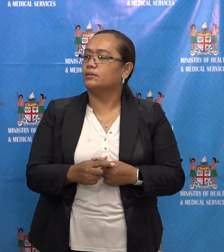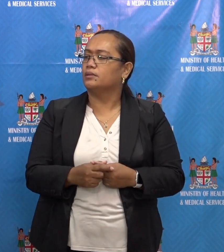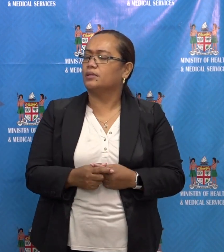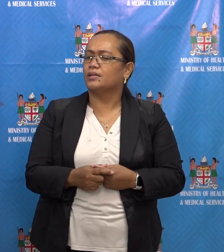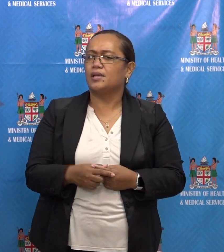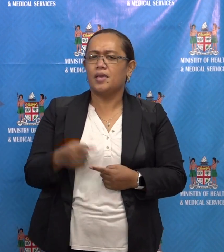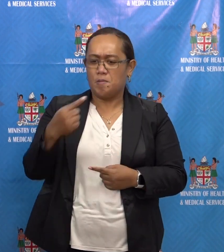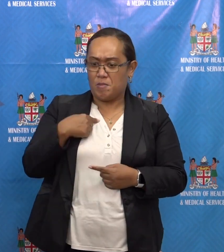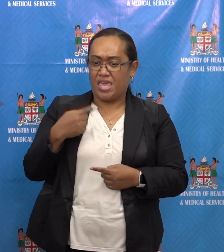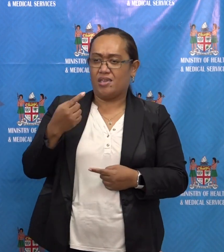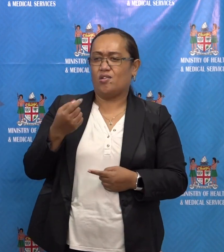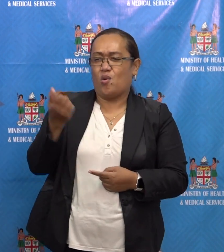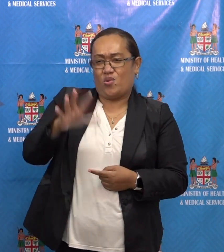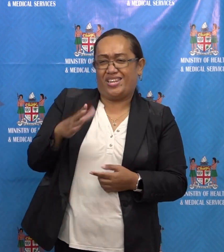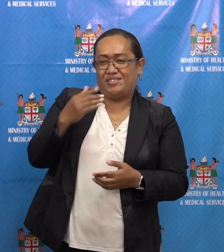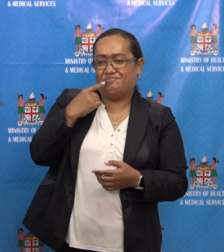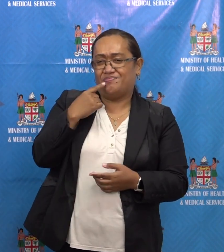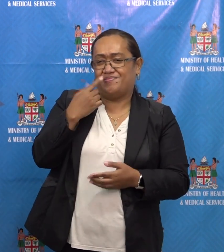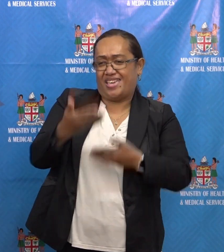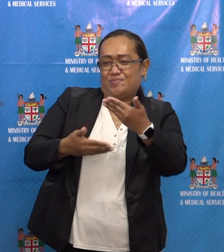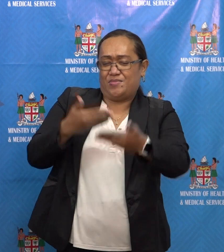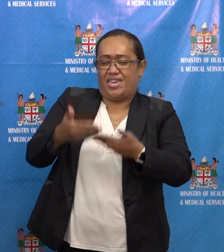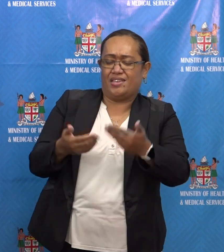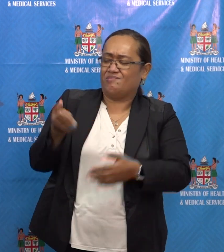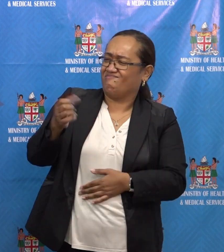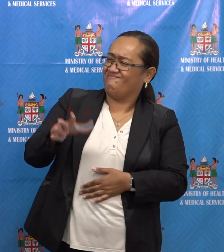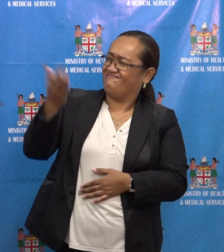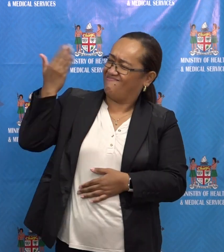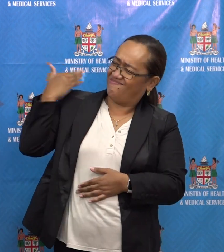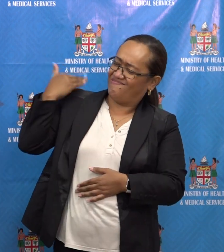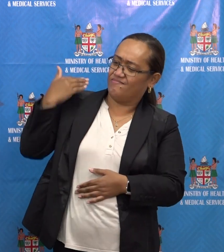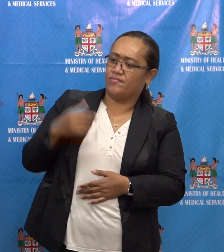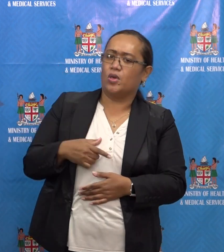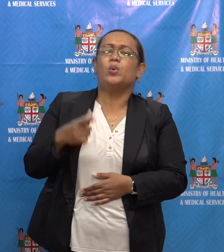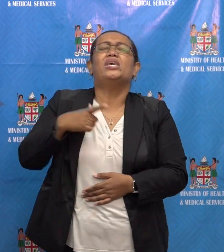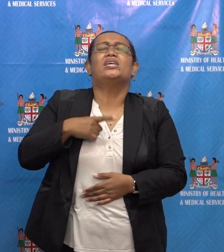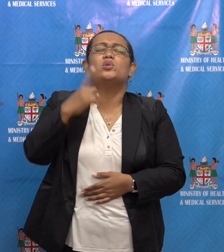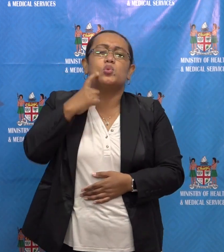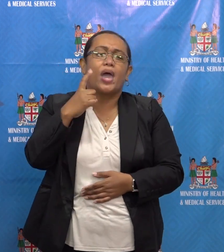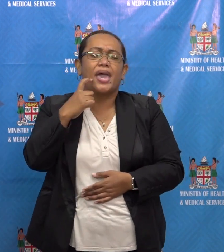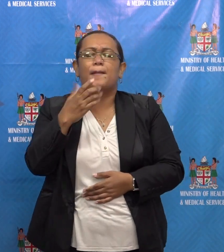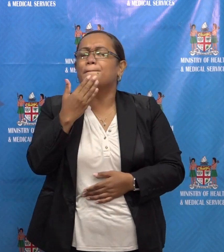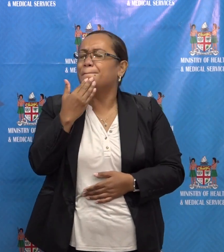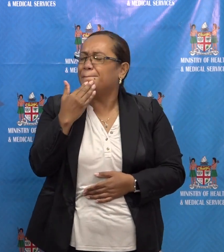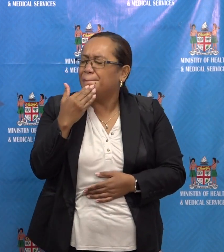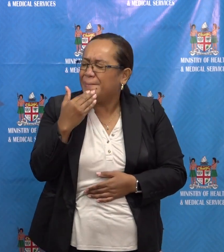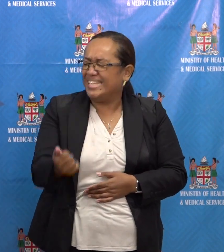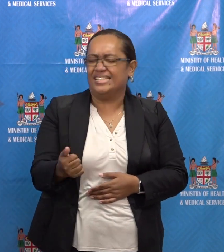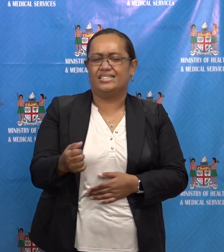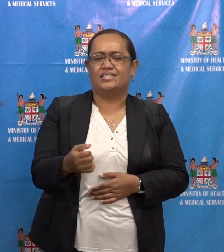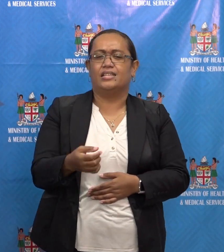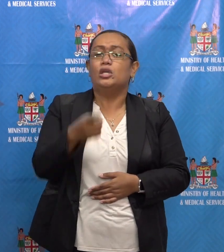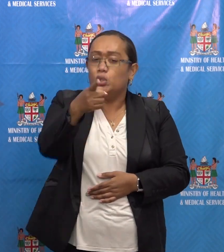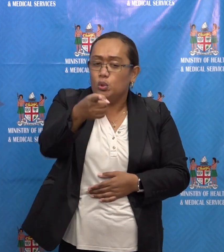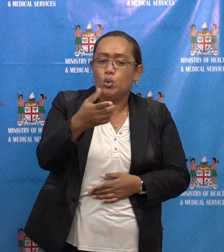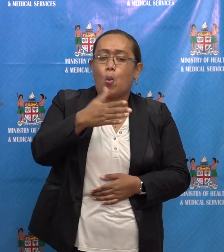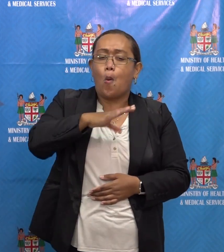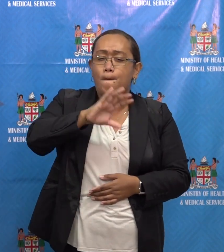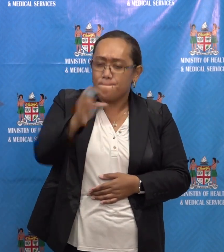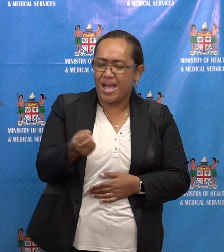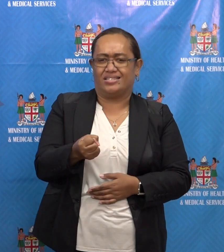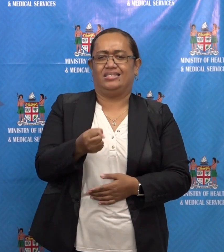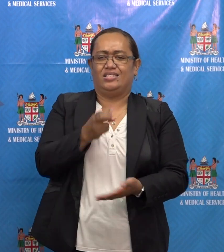As I mentioned, we are, this is a battle where we are trying to get as more people to willingly do the good